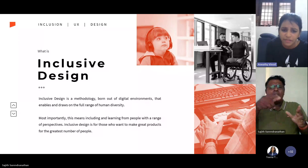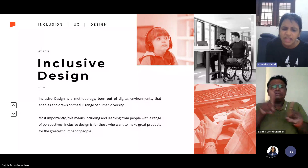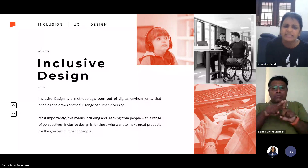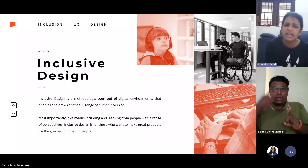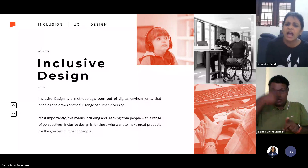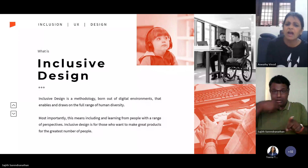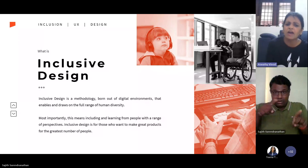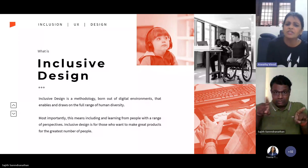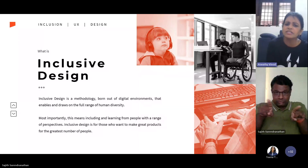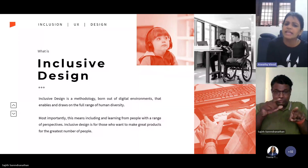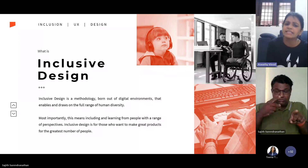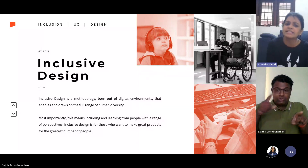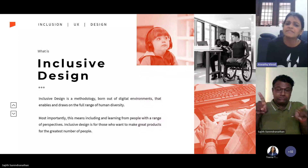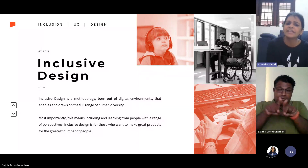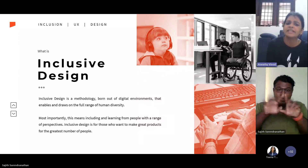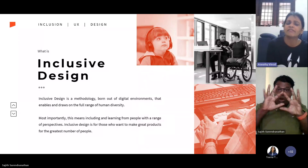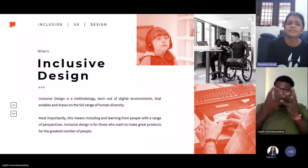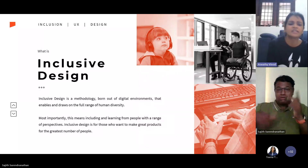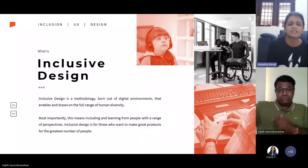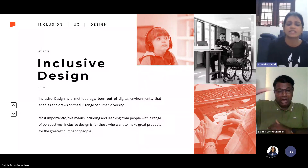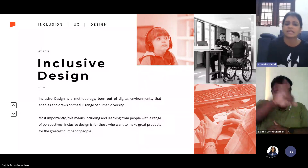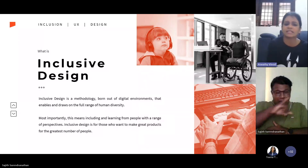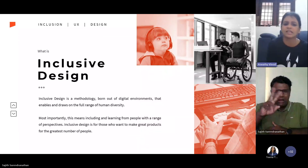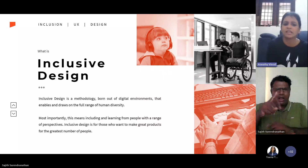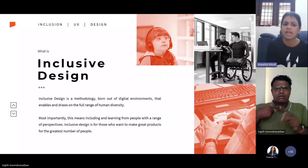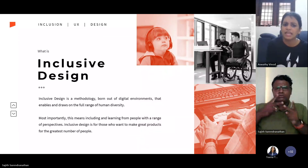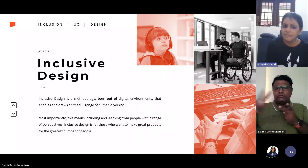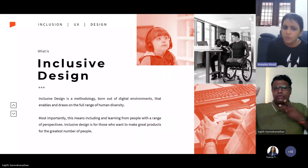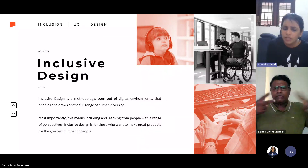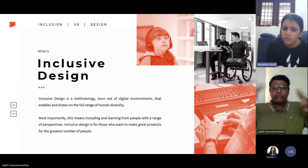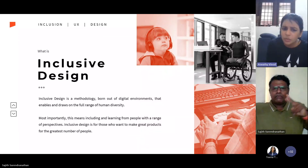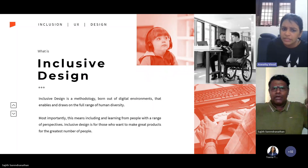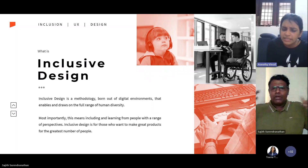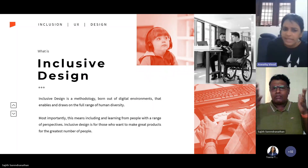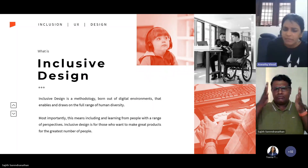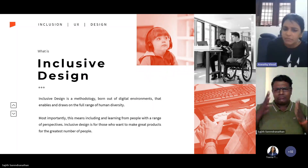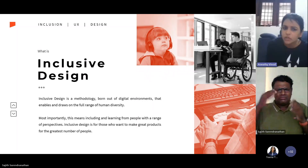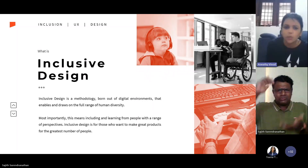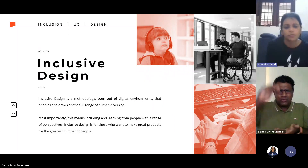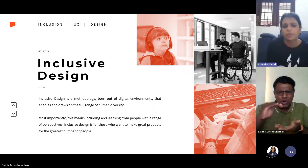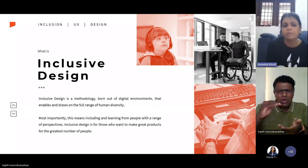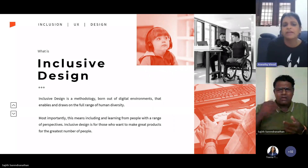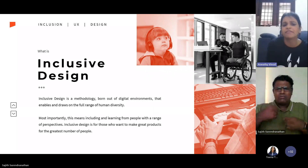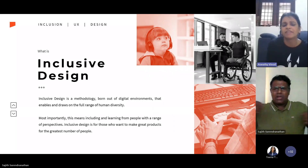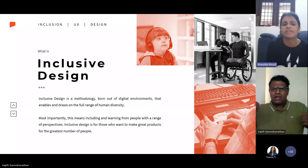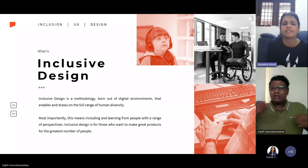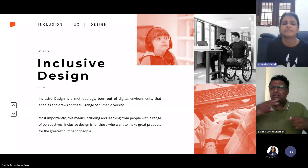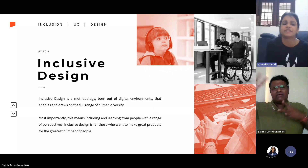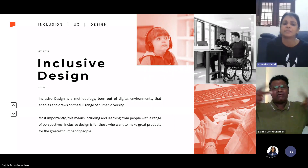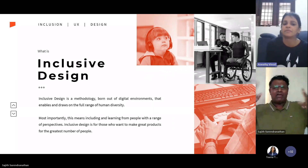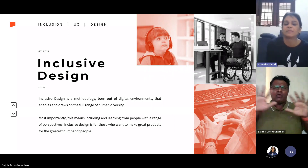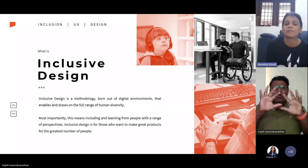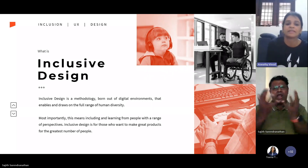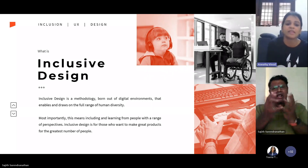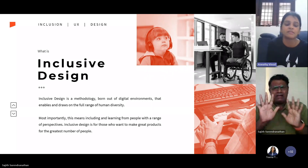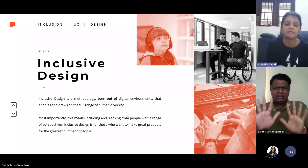inclusive. Our society is a very diverse society. Is everyone in the world the same? No, people are very, very